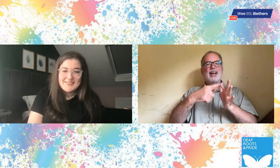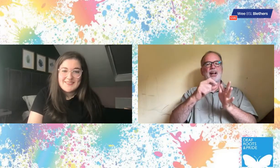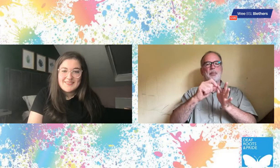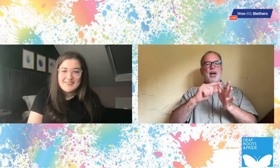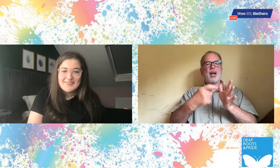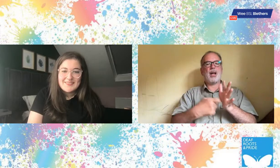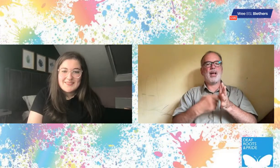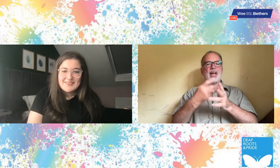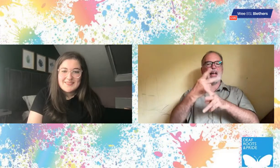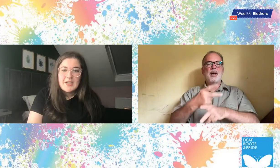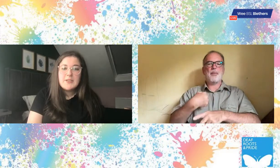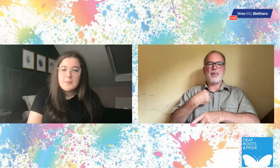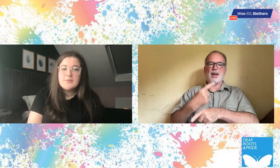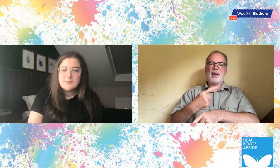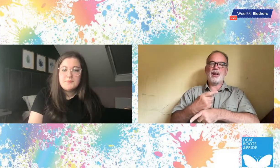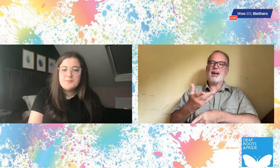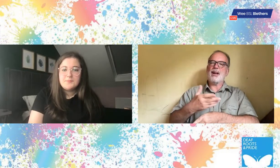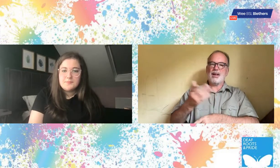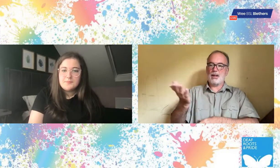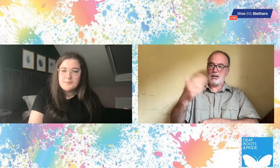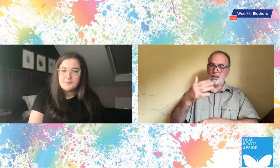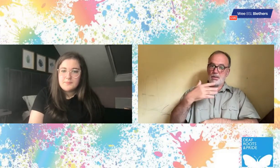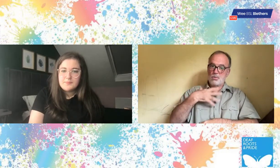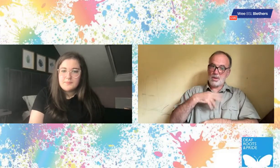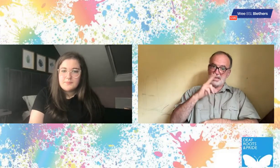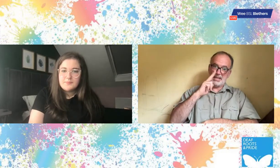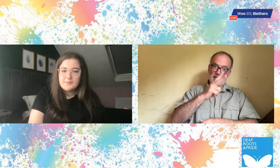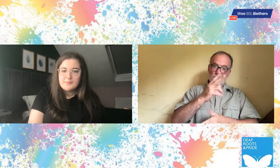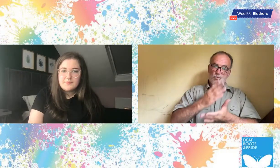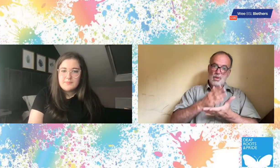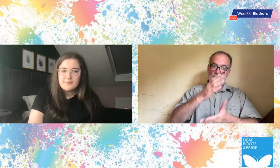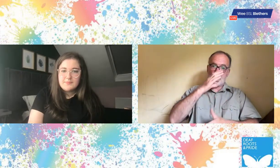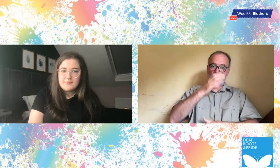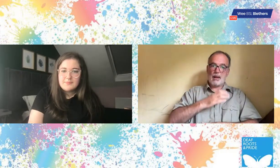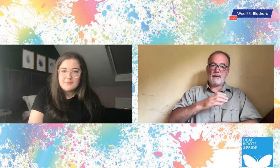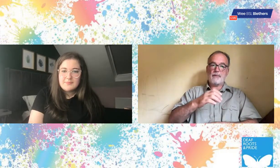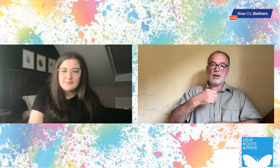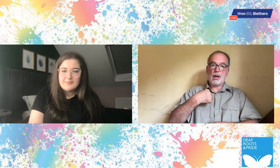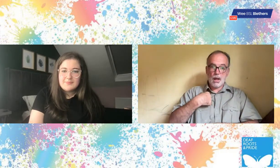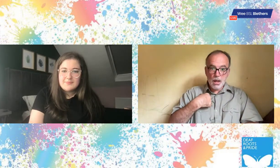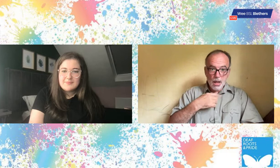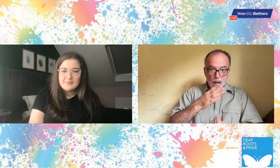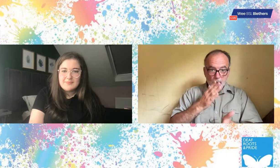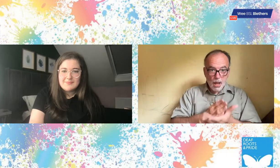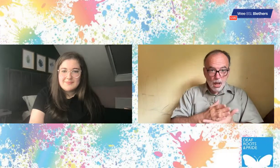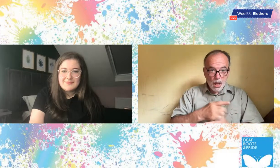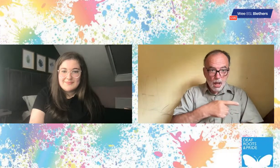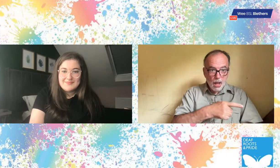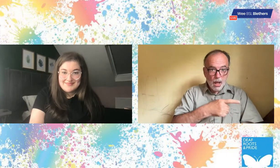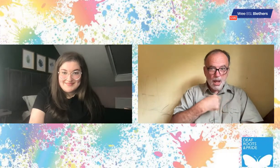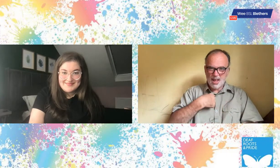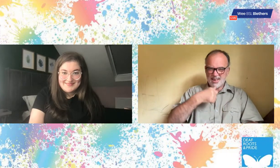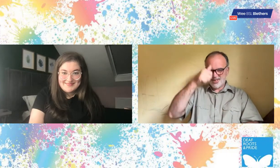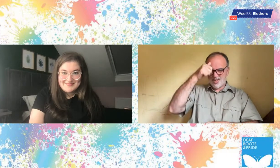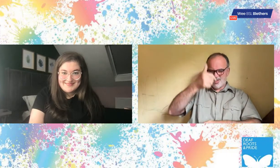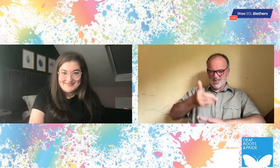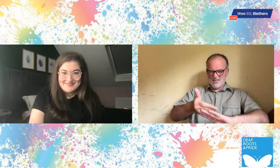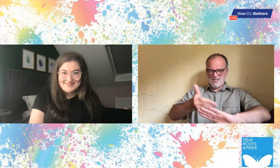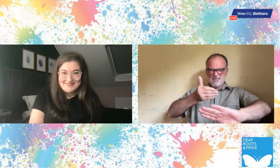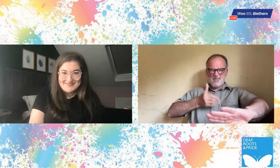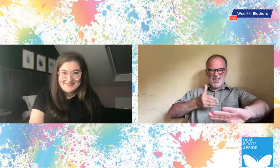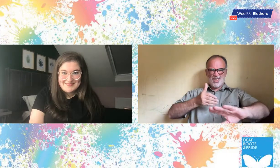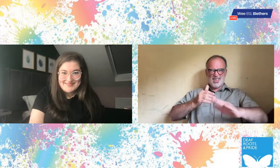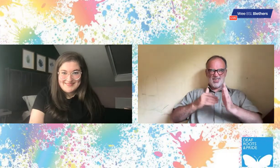Zoo there and met with the keeper, and was chatting with the keeper, and the keeper said, well, do you want to come and meet the elephants? I was like, are